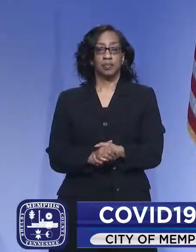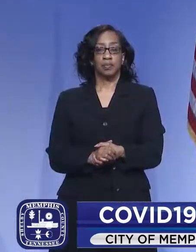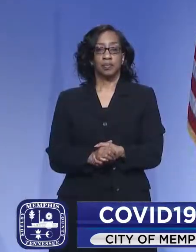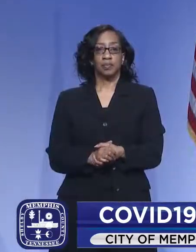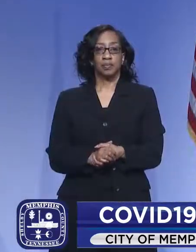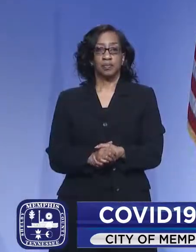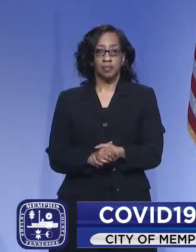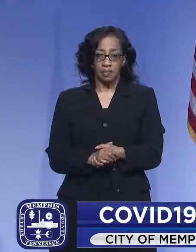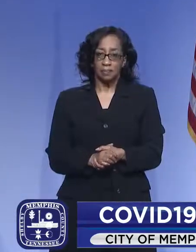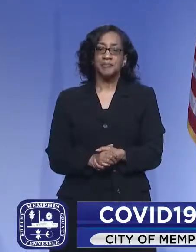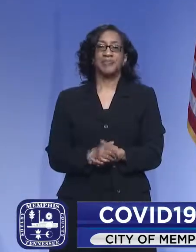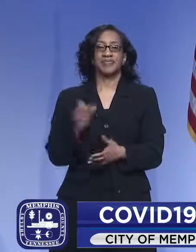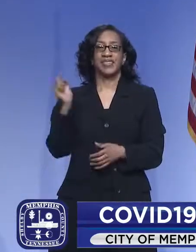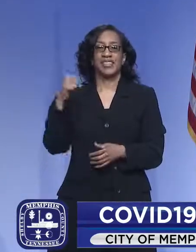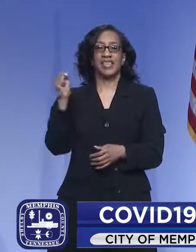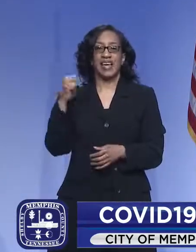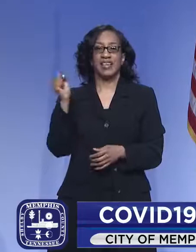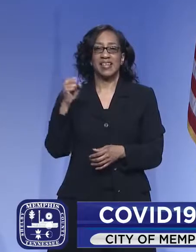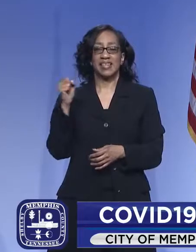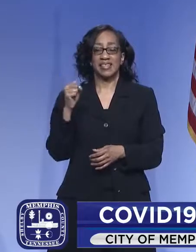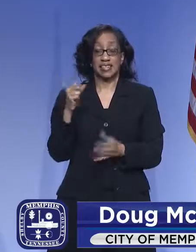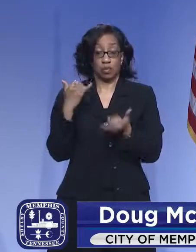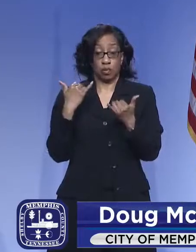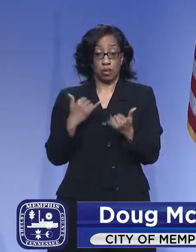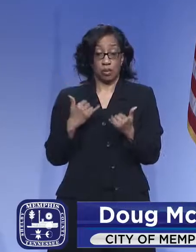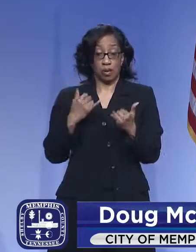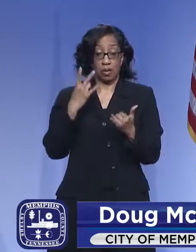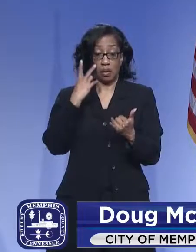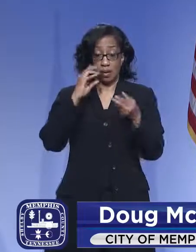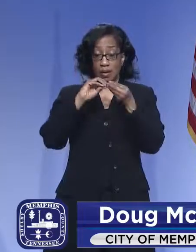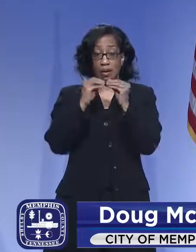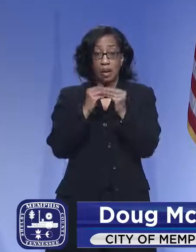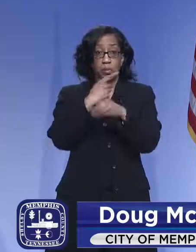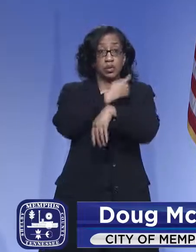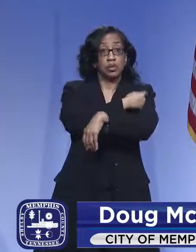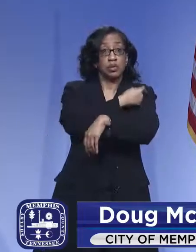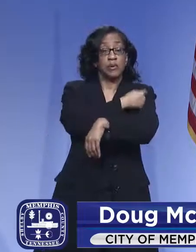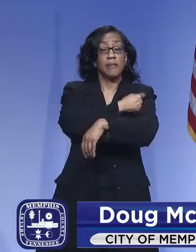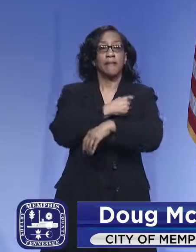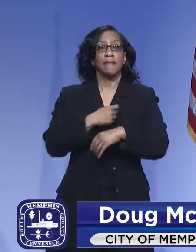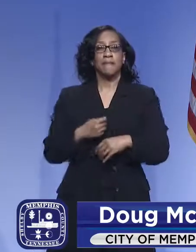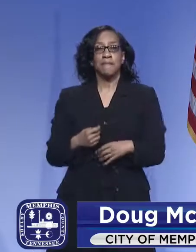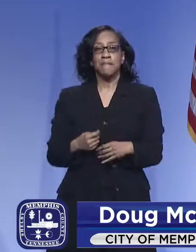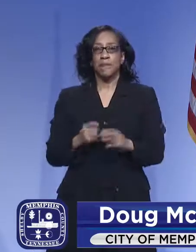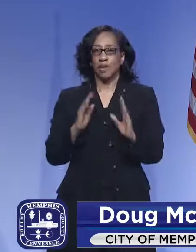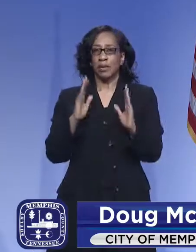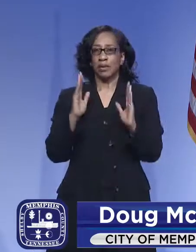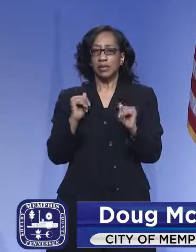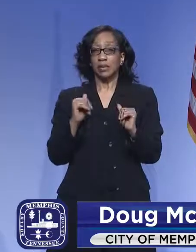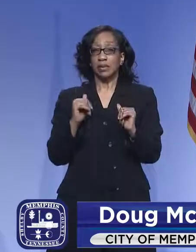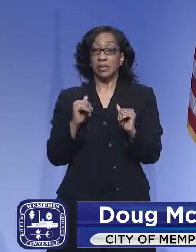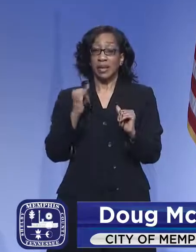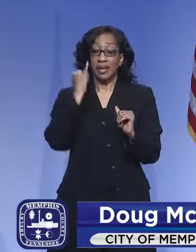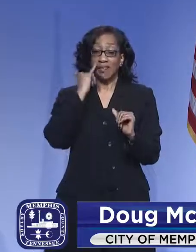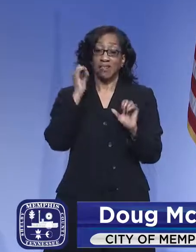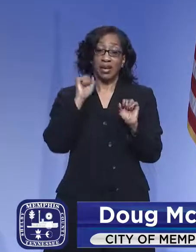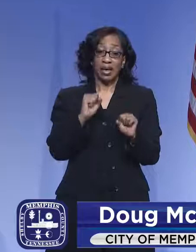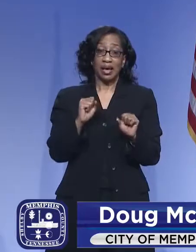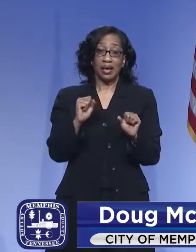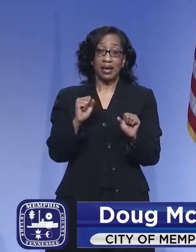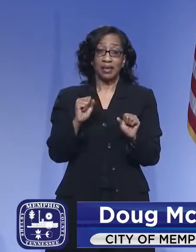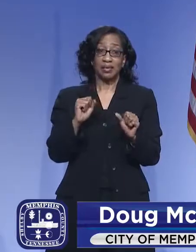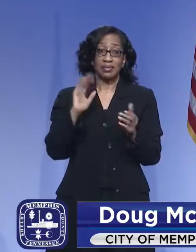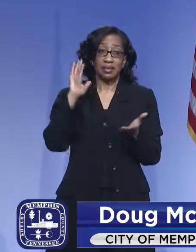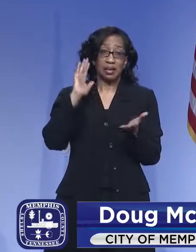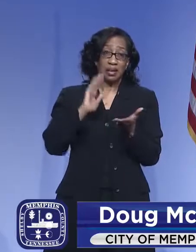Yes, I did. Based on the pace at which we are administering vaccine, so I could certainly slow it down and drag it out, but we're trying to get as